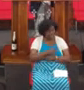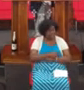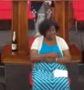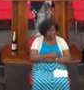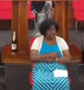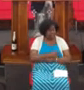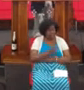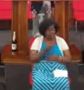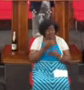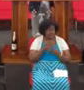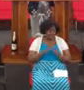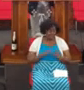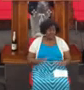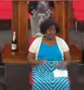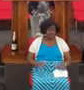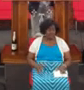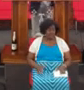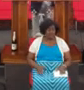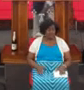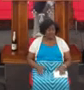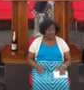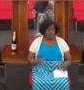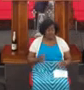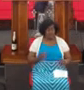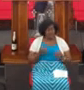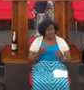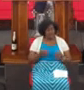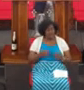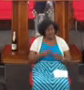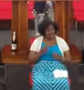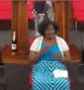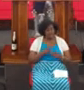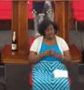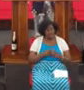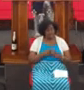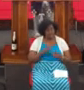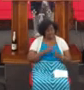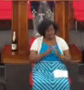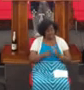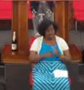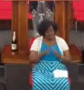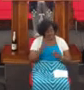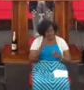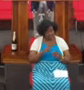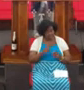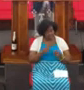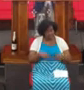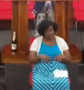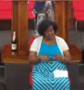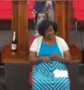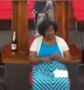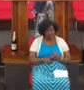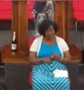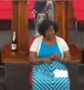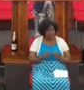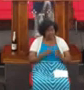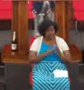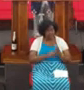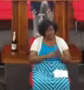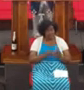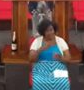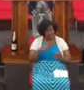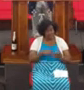They were silent. Very quickly, for the next few minutes, I want to try to see where we can get on. I pointed a couple of things that I've observed from